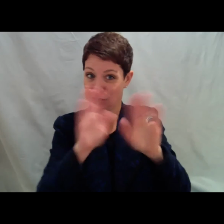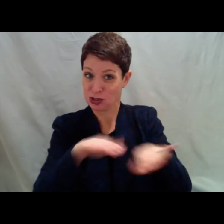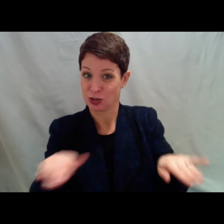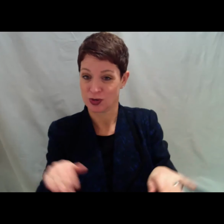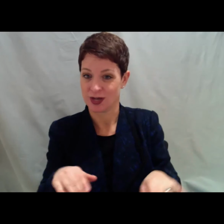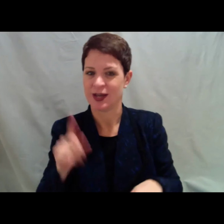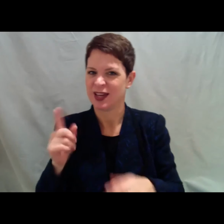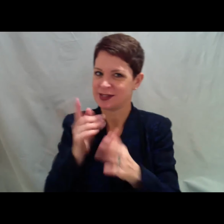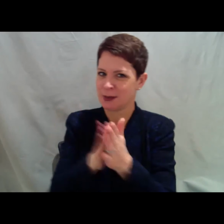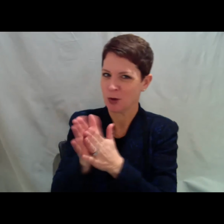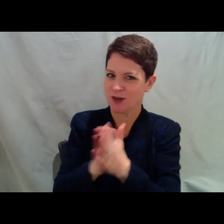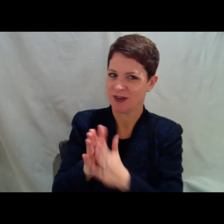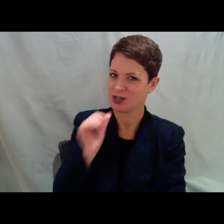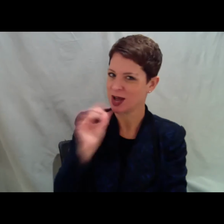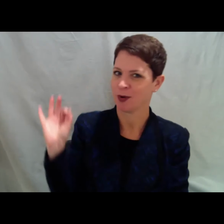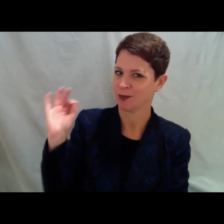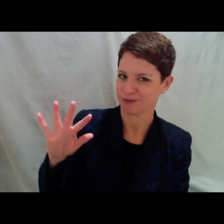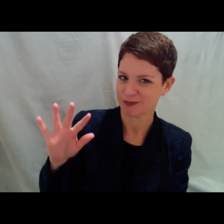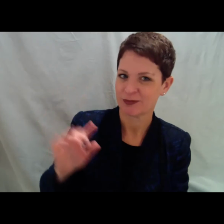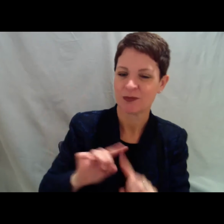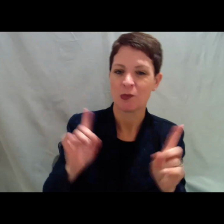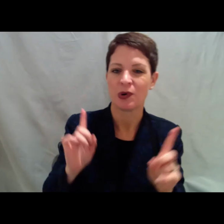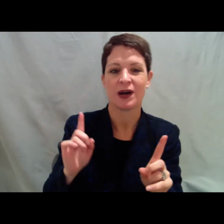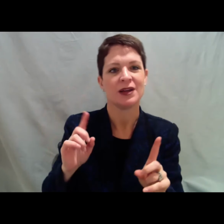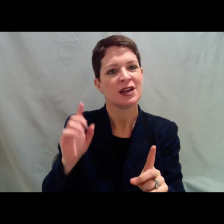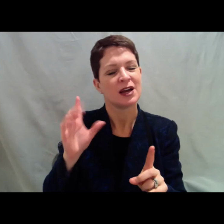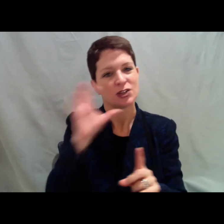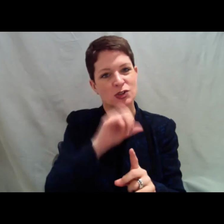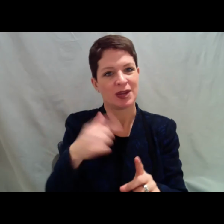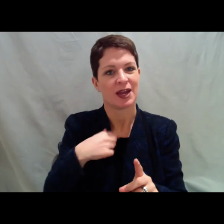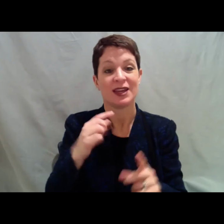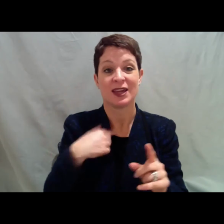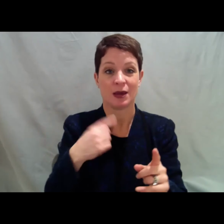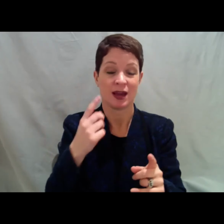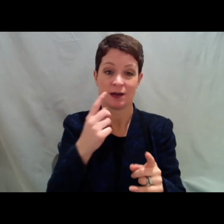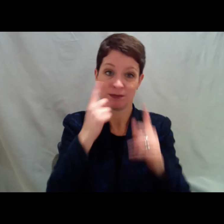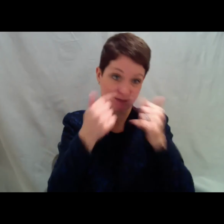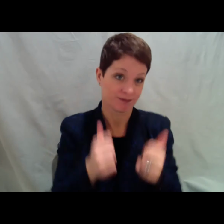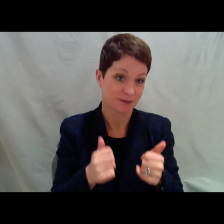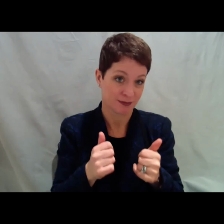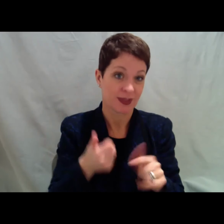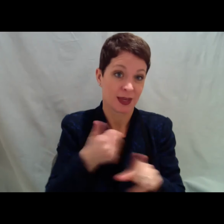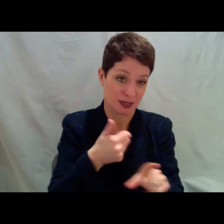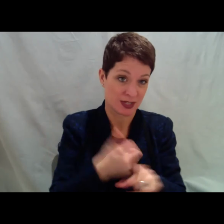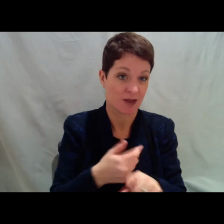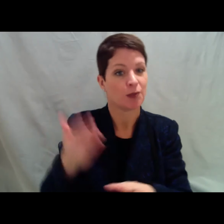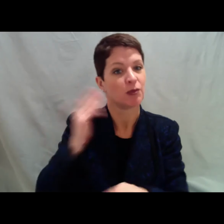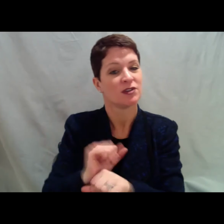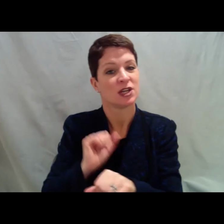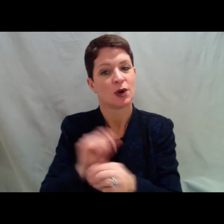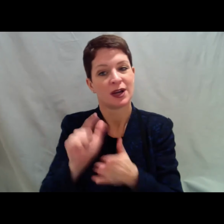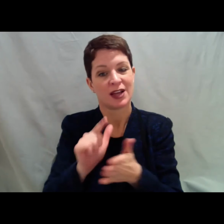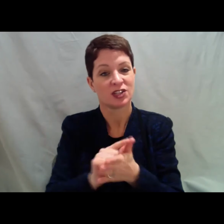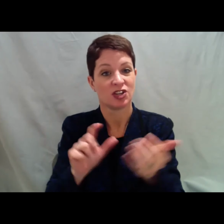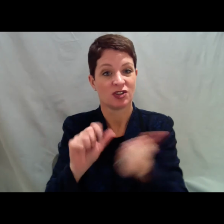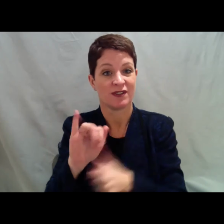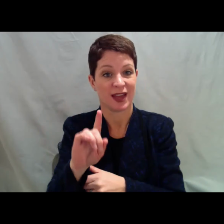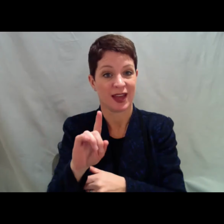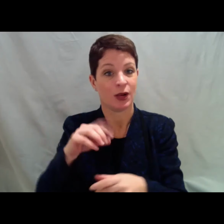his motivations, but I'll note that he had a disability. He had impaired vision and had previously worked as a legislative aide